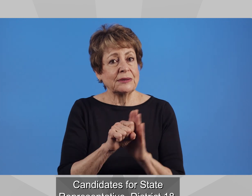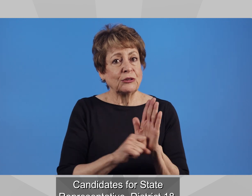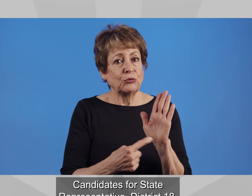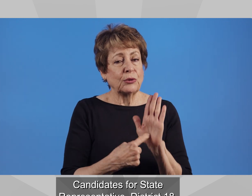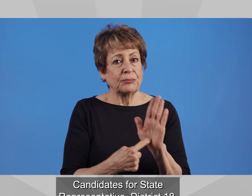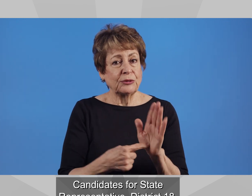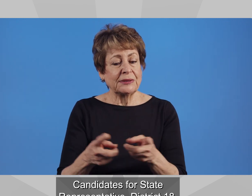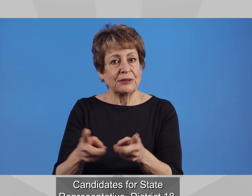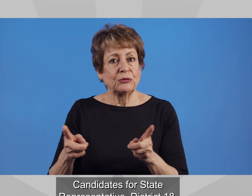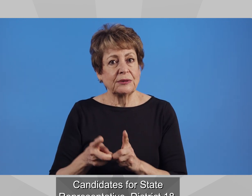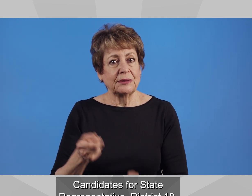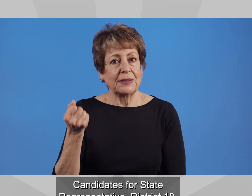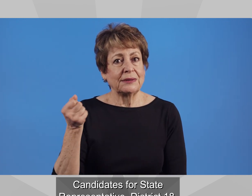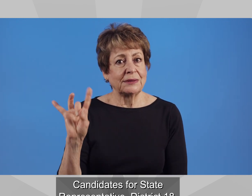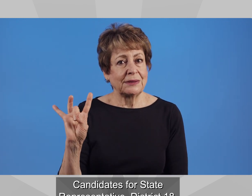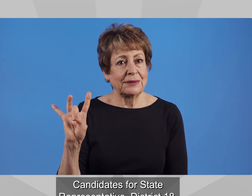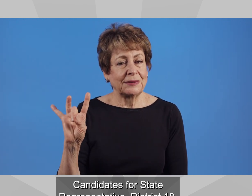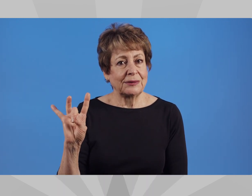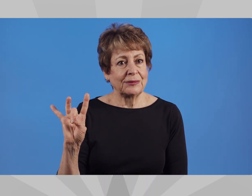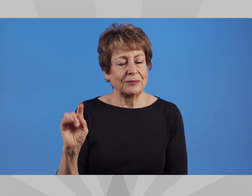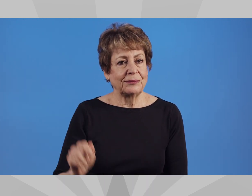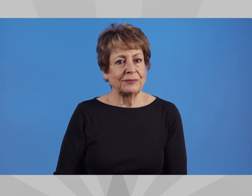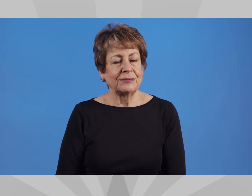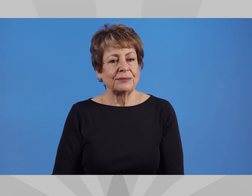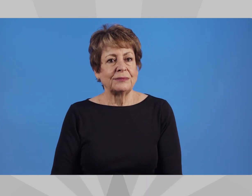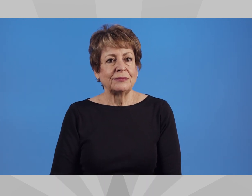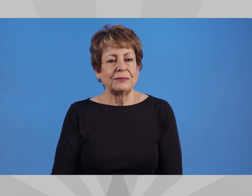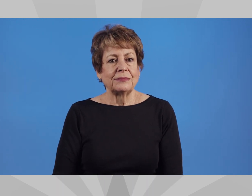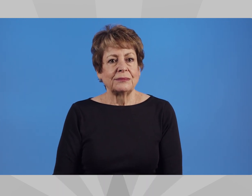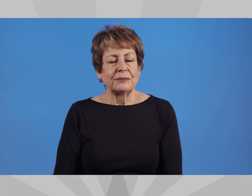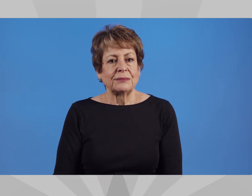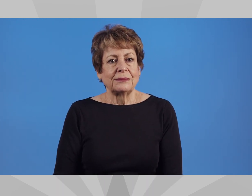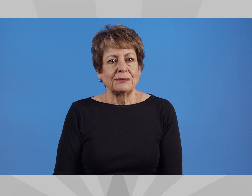Candidates for State Representative, District 18.